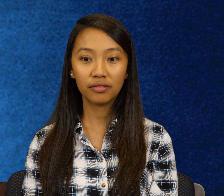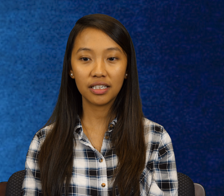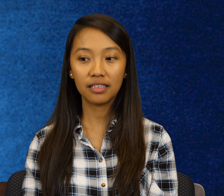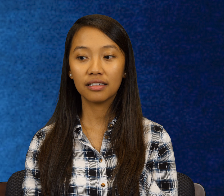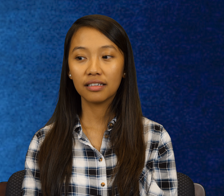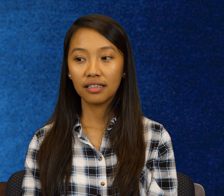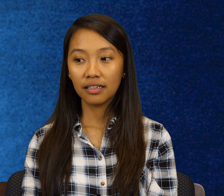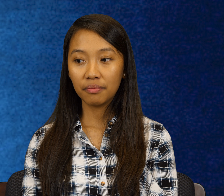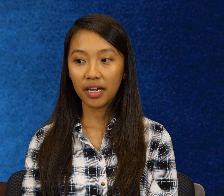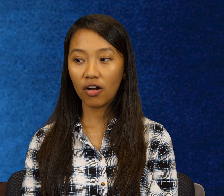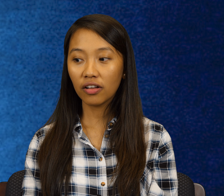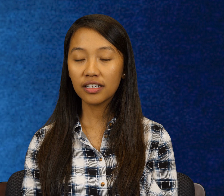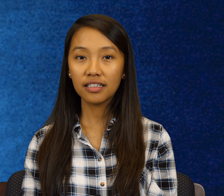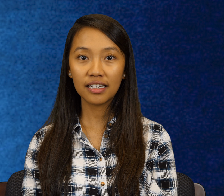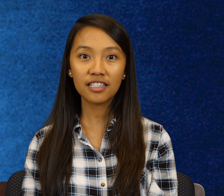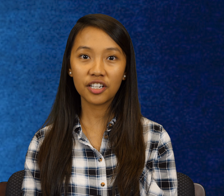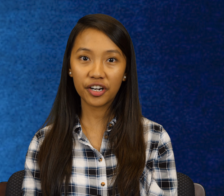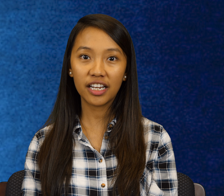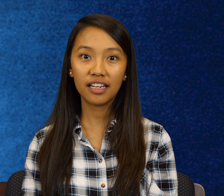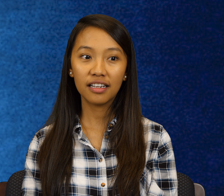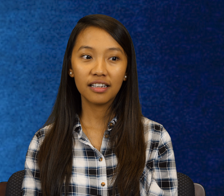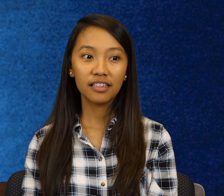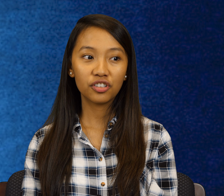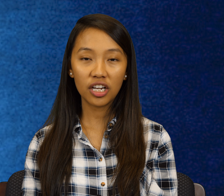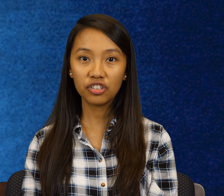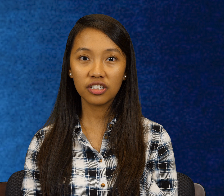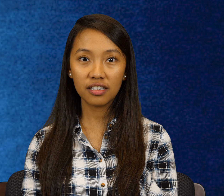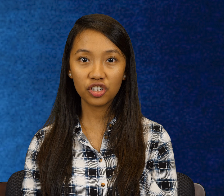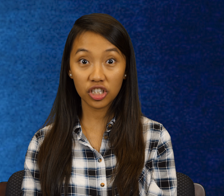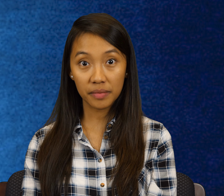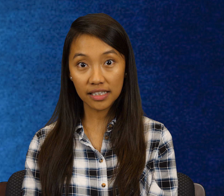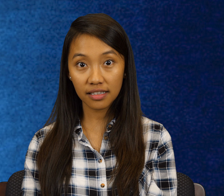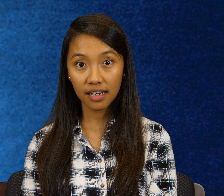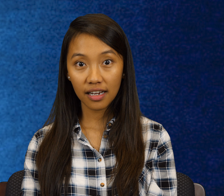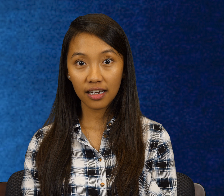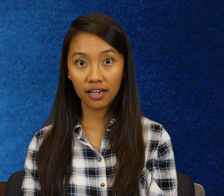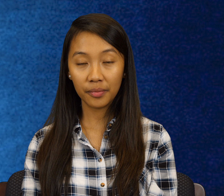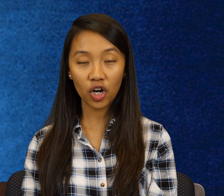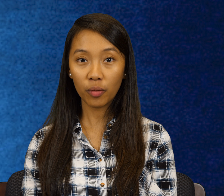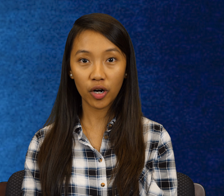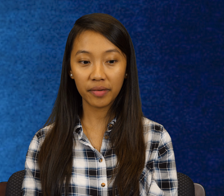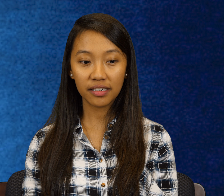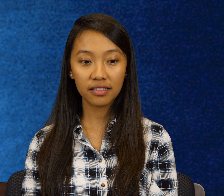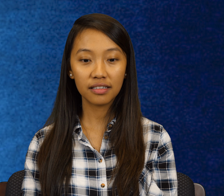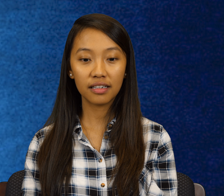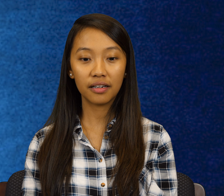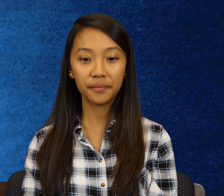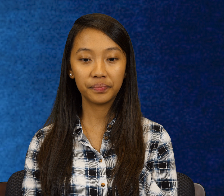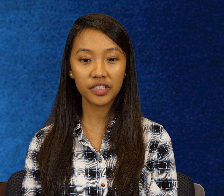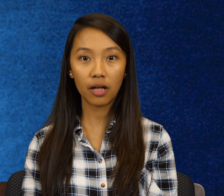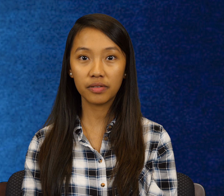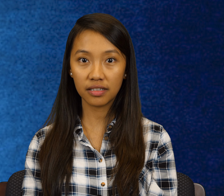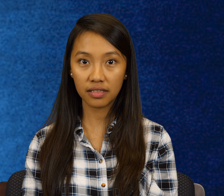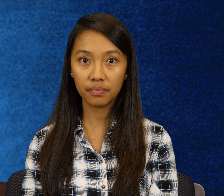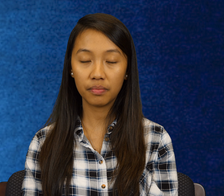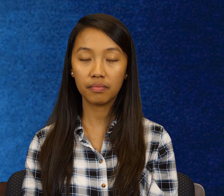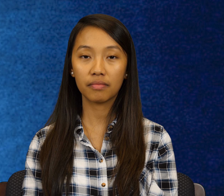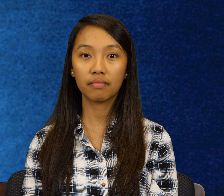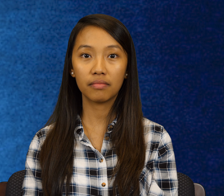he made all the necessary changes and adjustments in our apartment to help us be